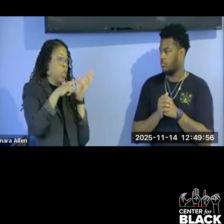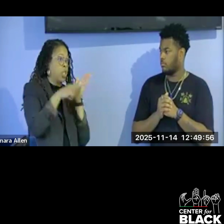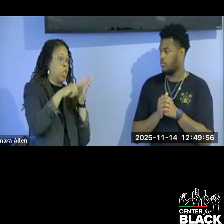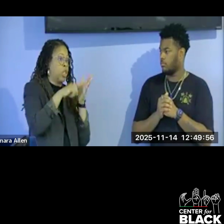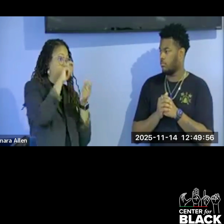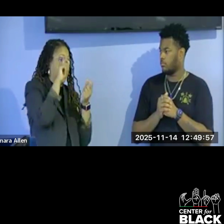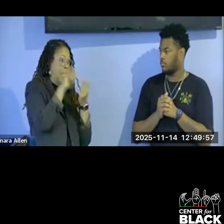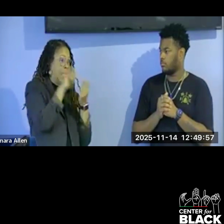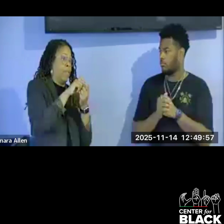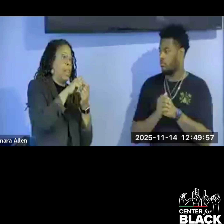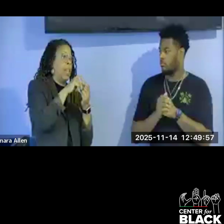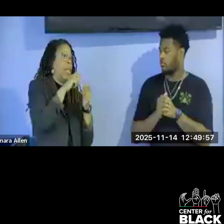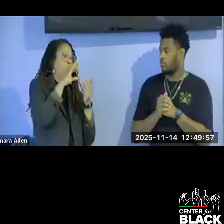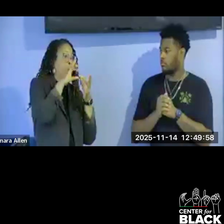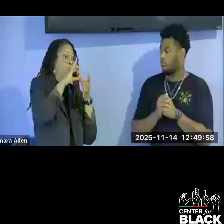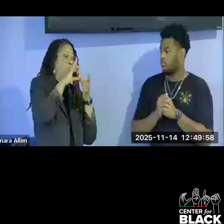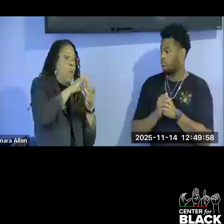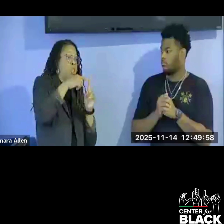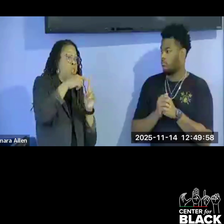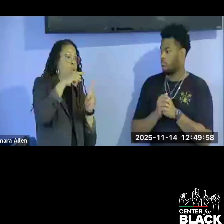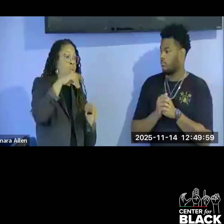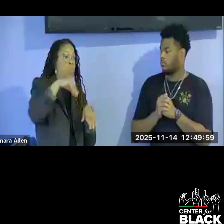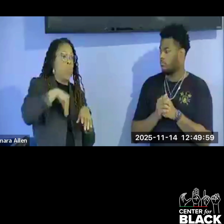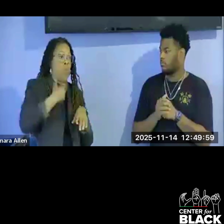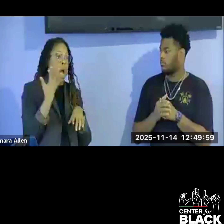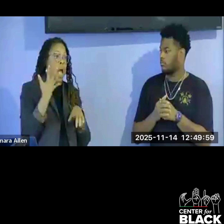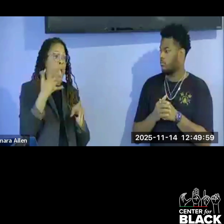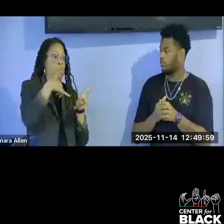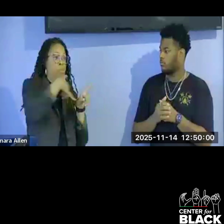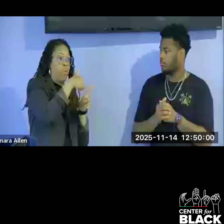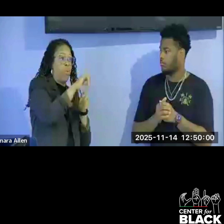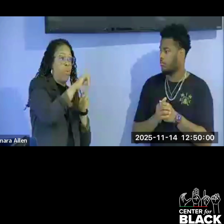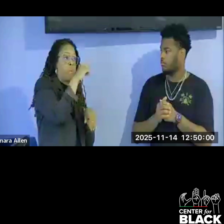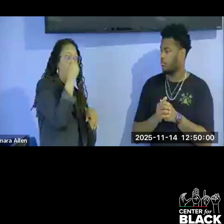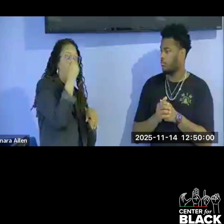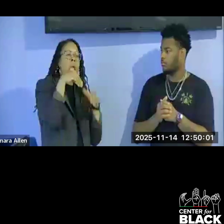to bullying. So I just want to make sure how my research